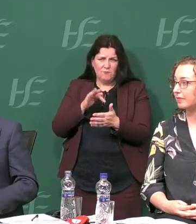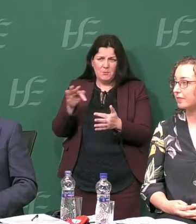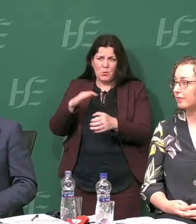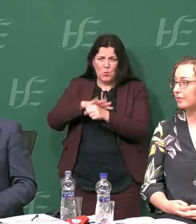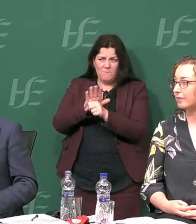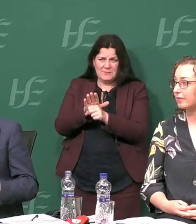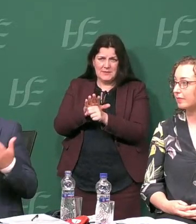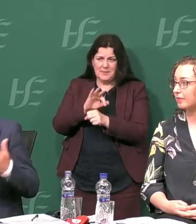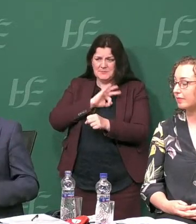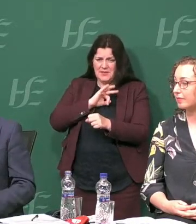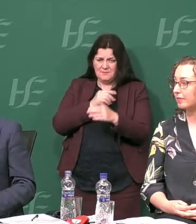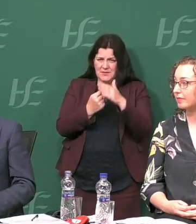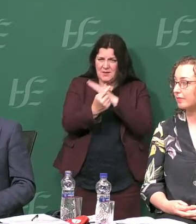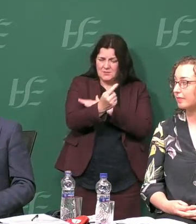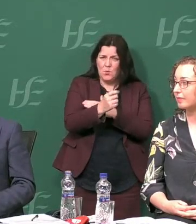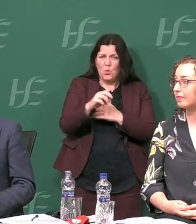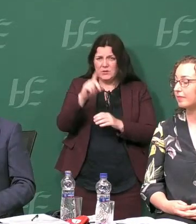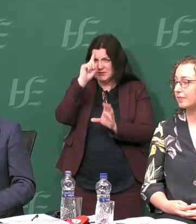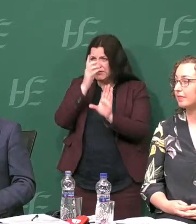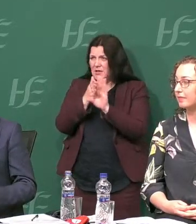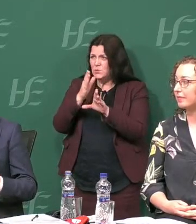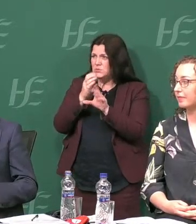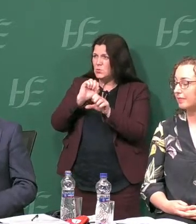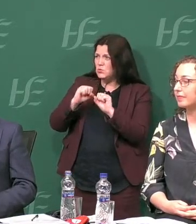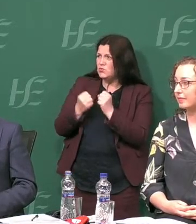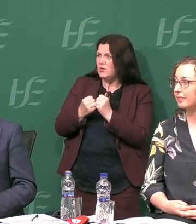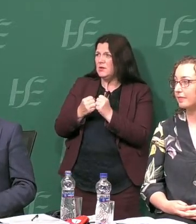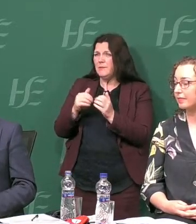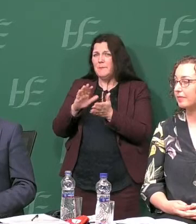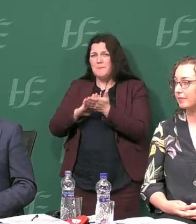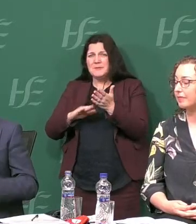it's isolation, whether it's psychosocial impacts. I think you listed some wider ones as well.